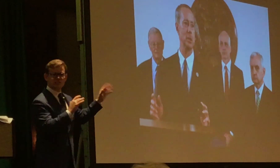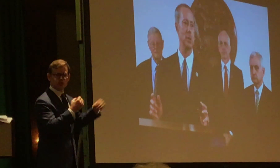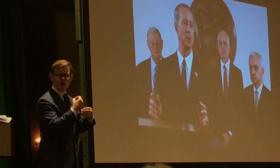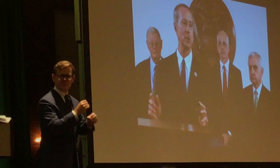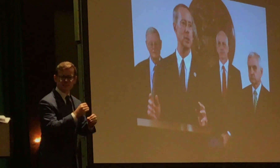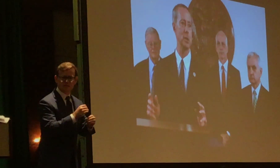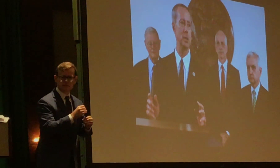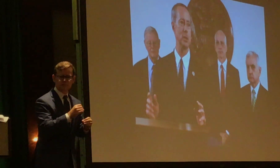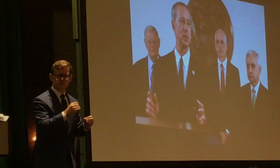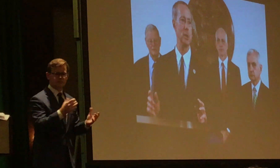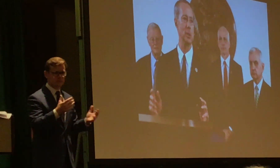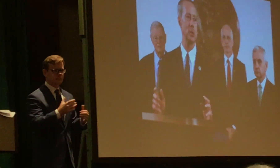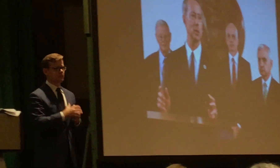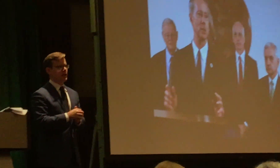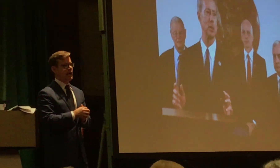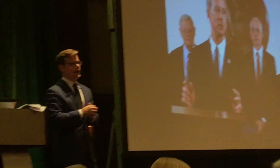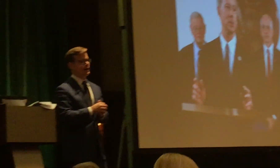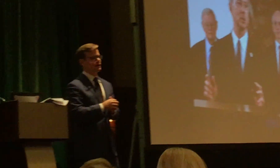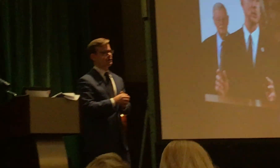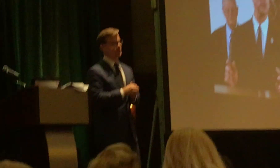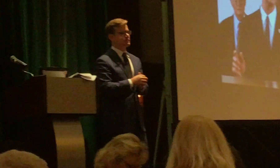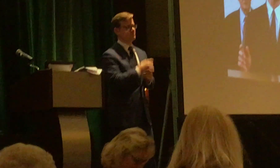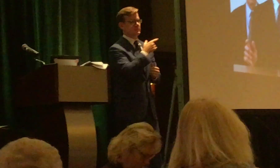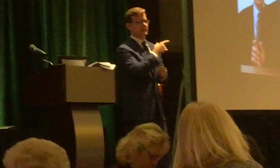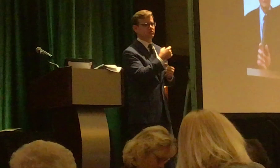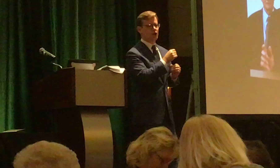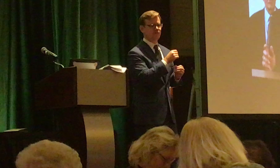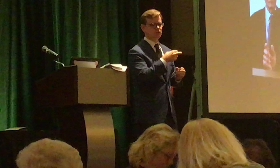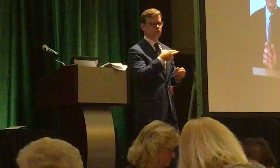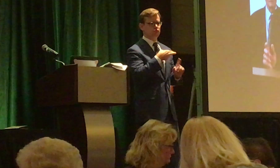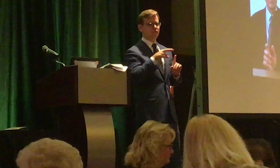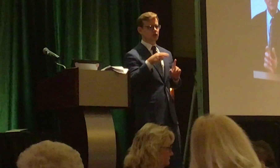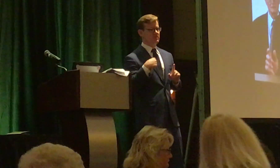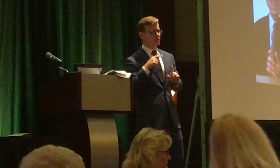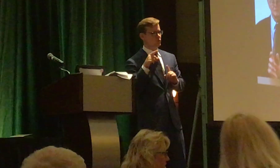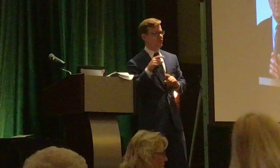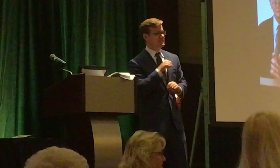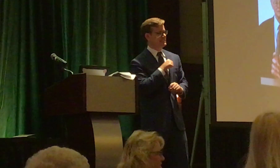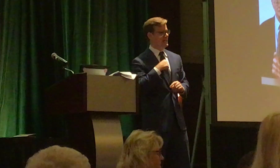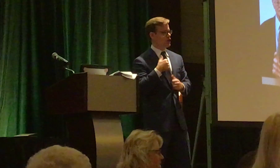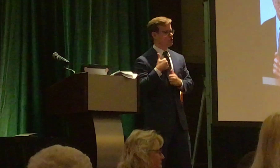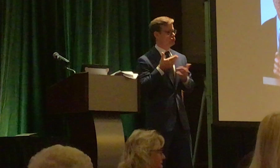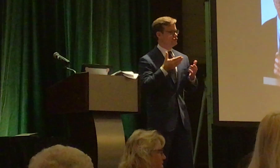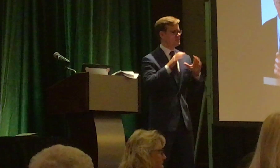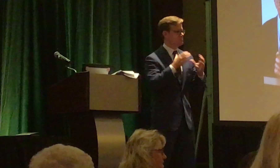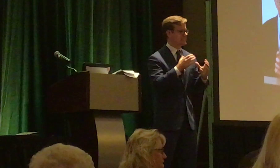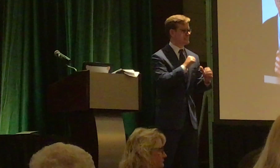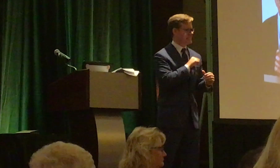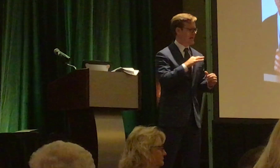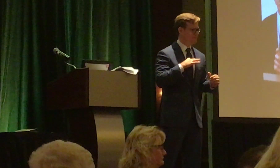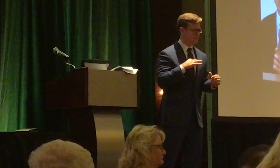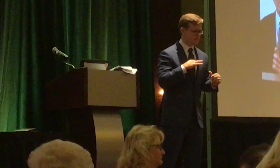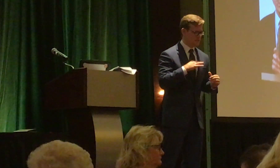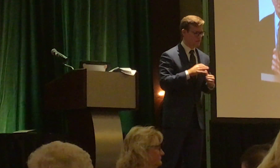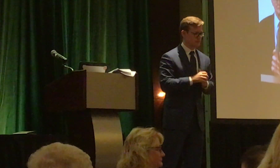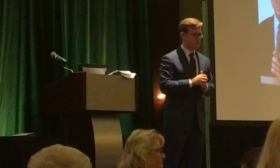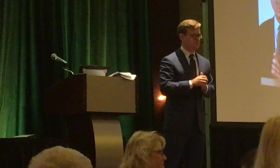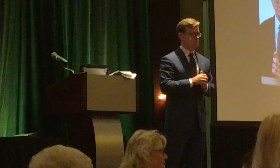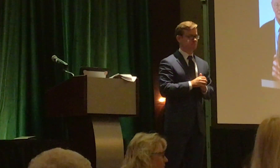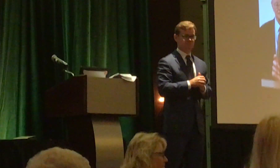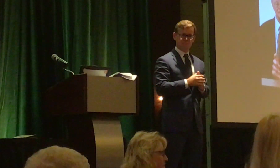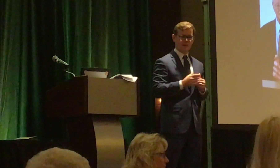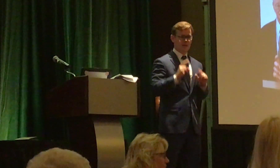there. I reached out to their offices, and they referred me to their staffers,